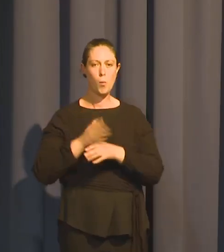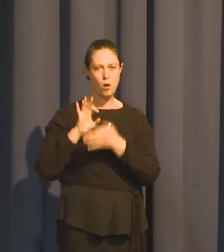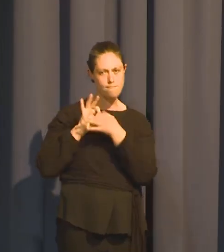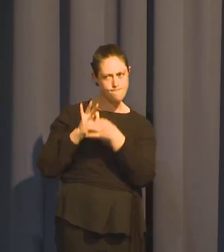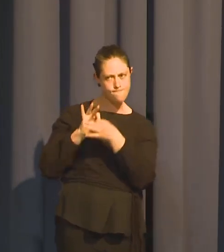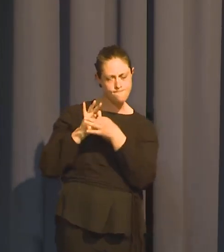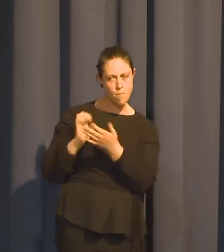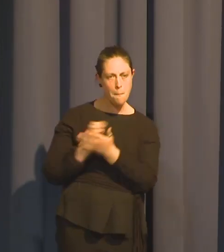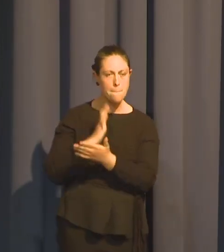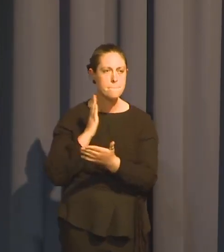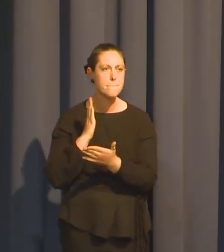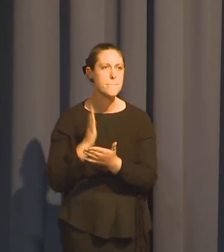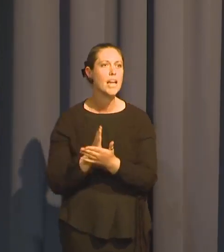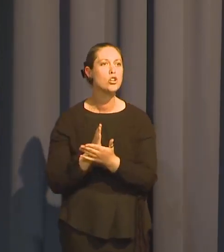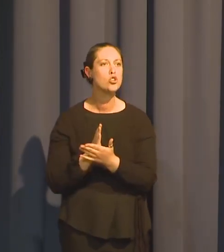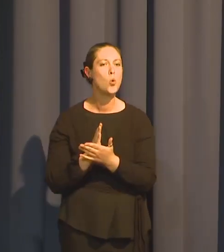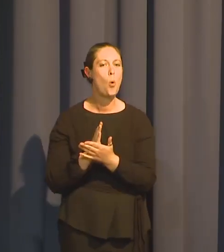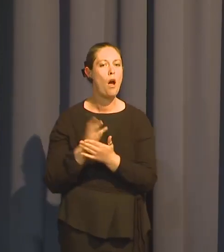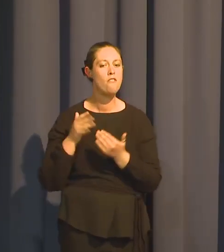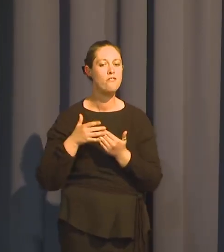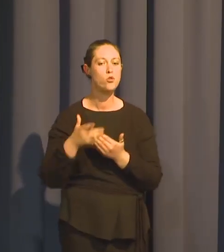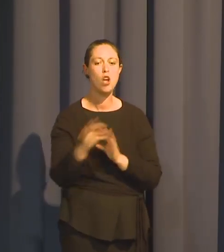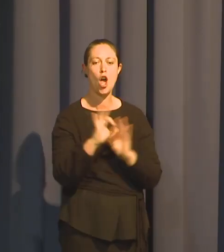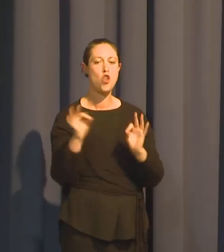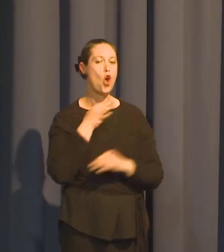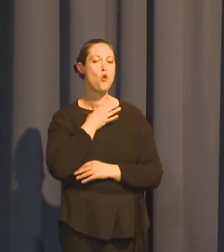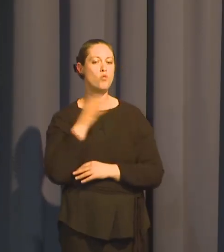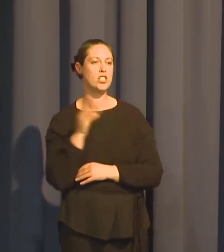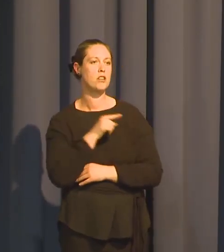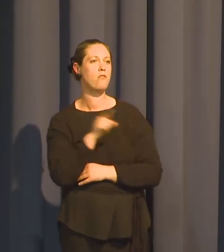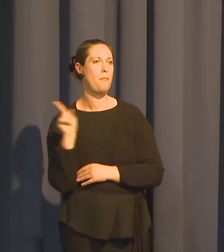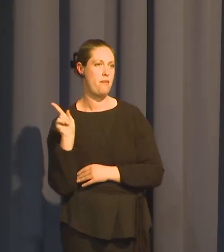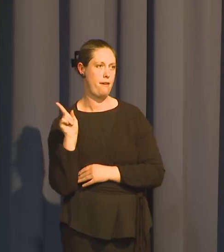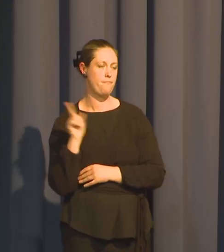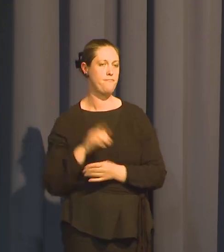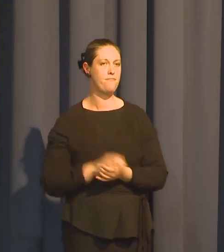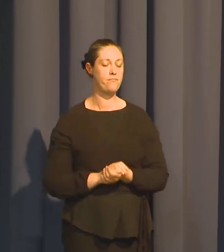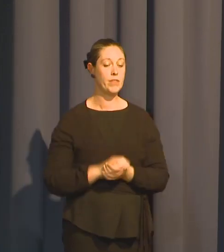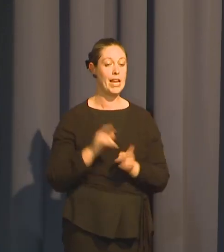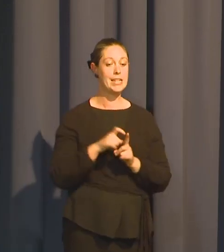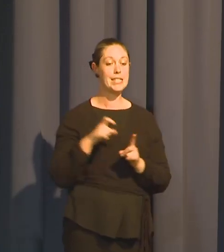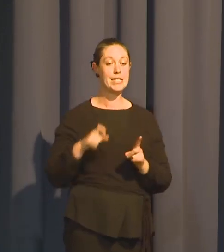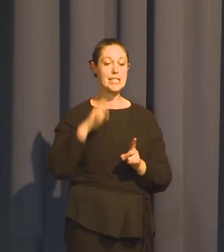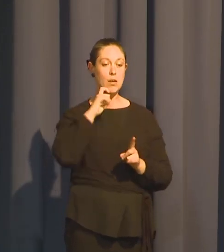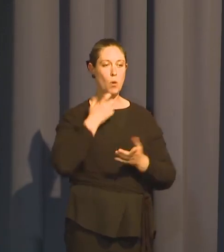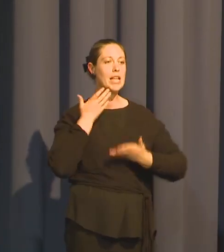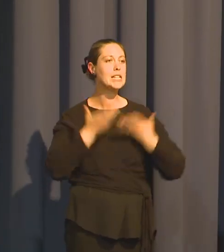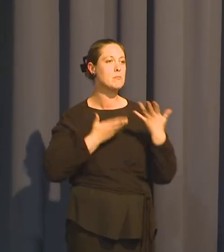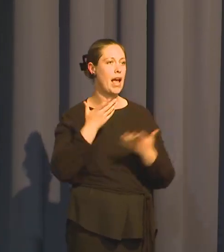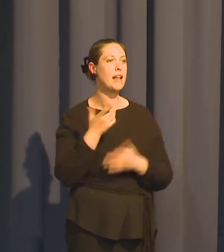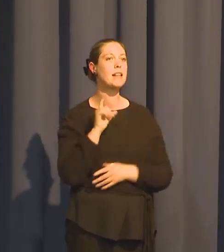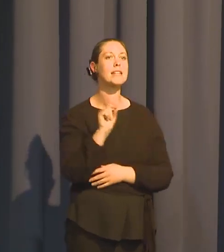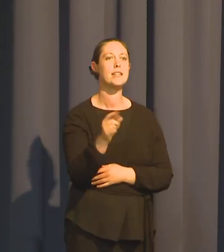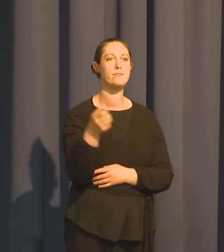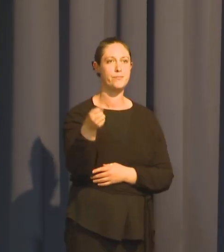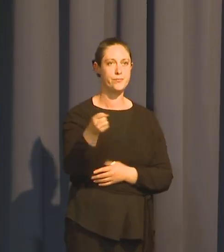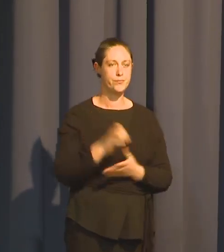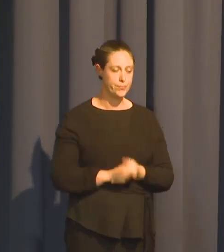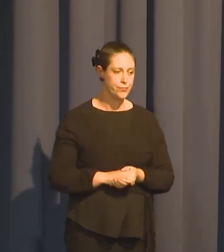that going forward there will be no further risk from the water supply, and the DCC will be explaining that in a moment.